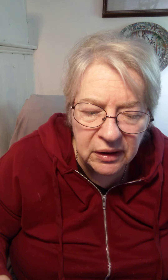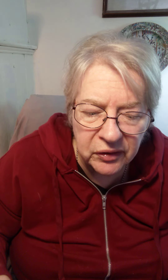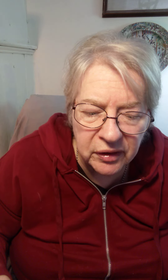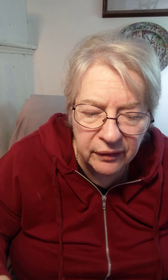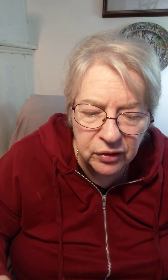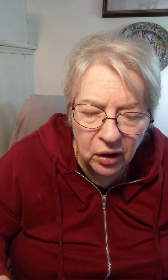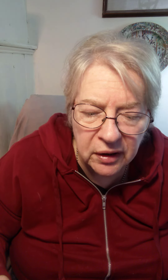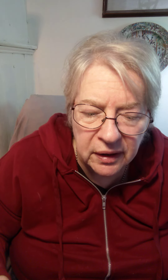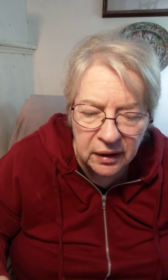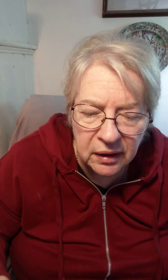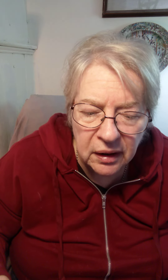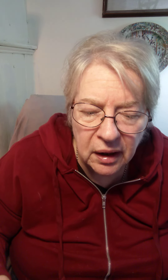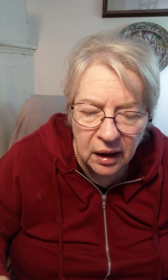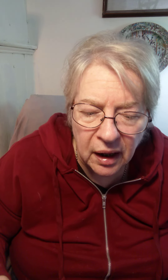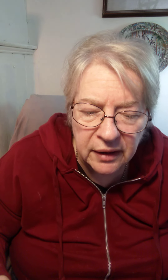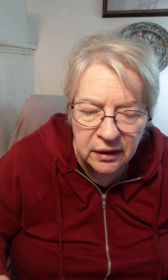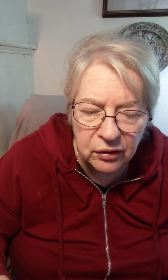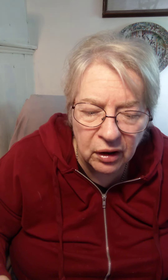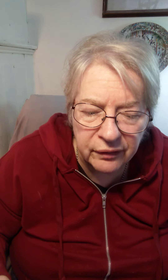Please, enough talking. I need coffee.